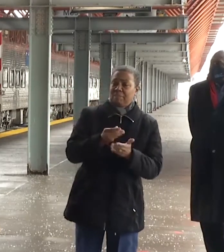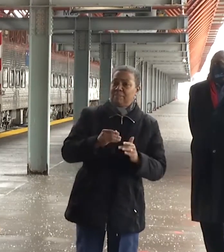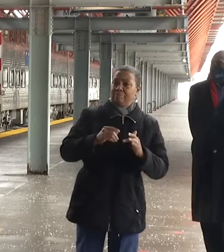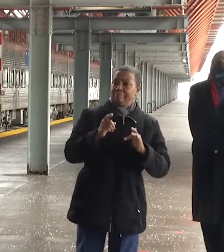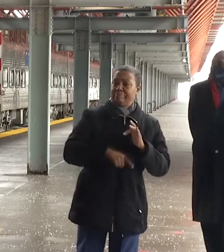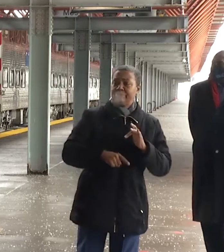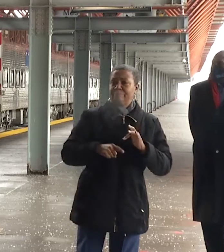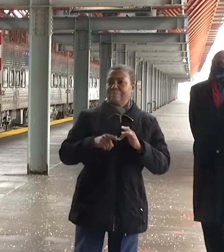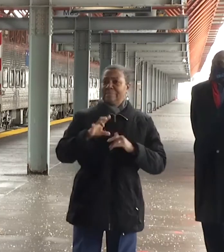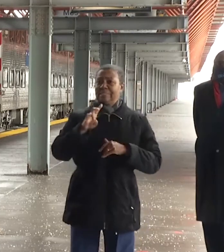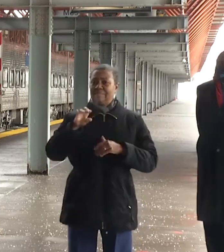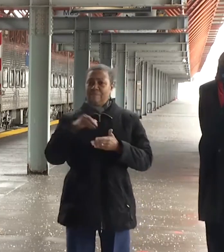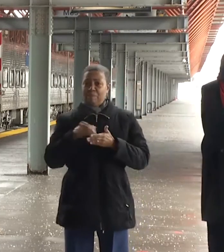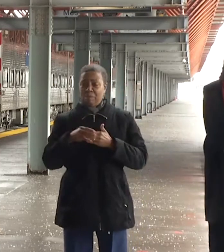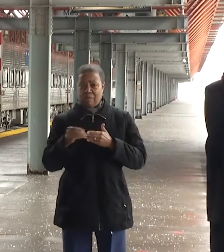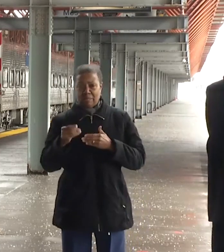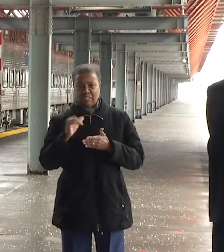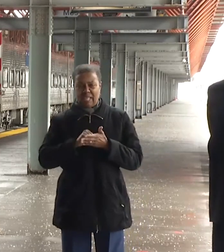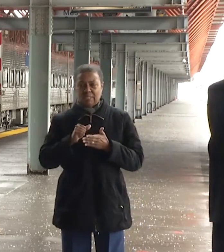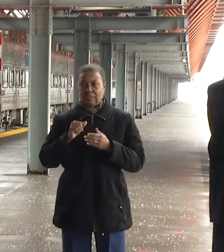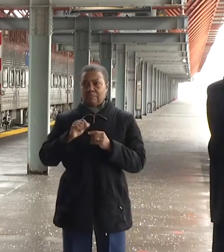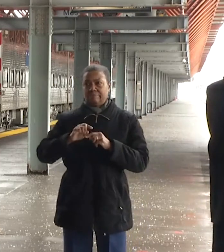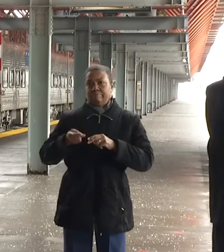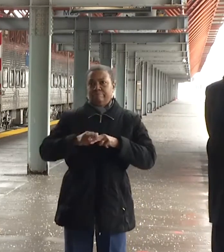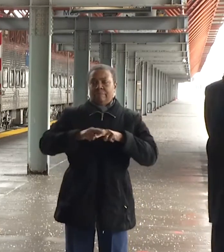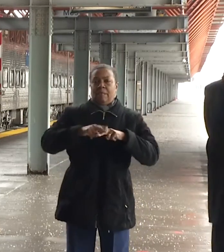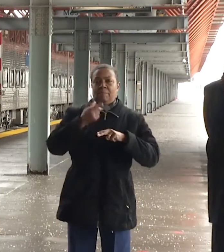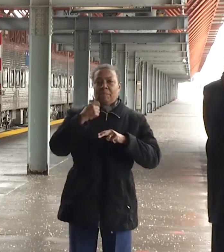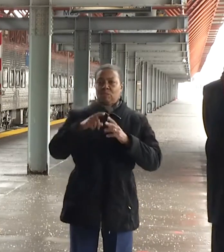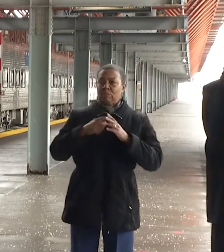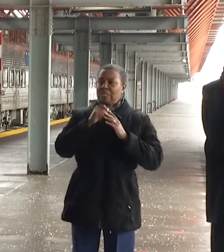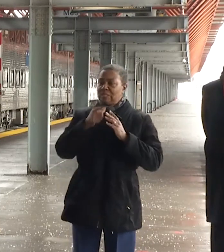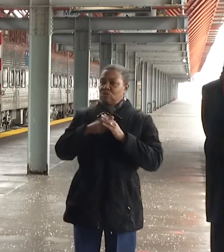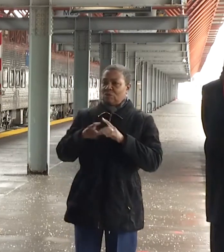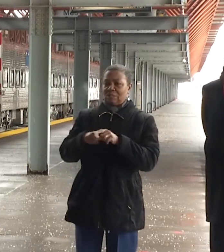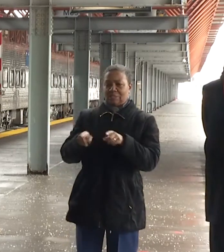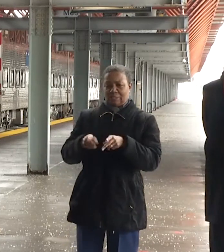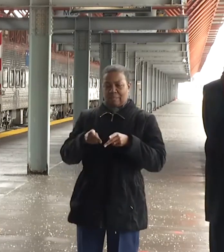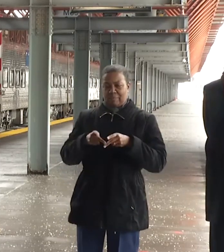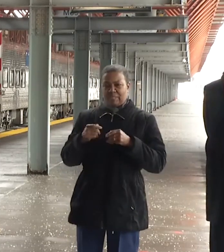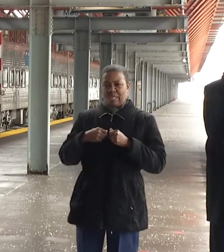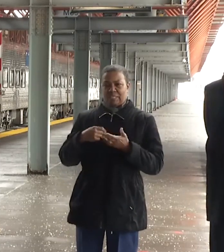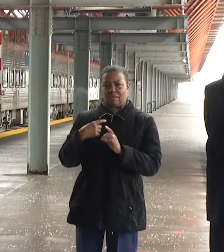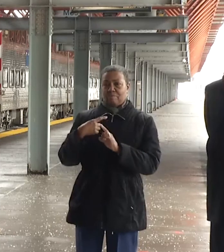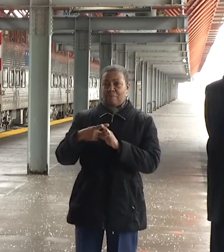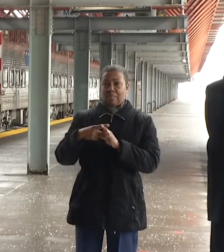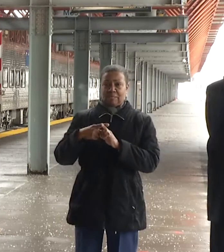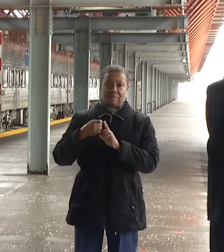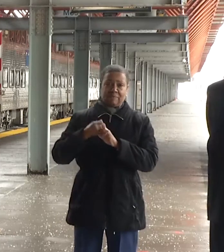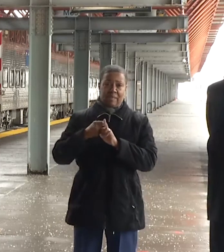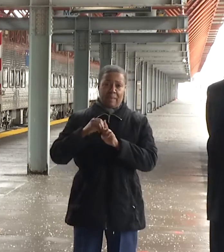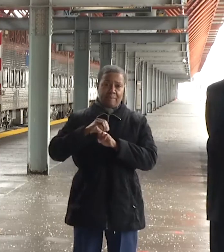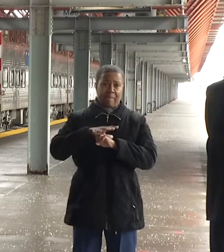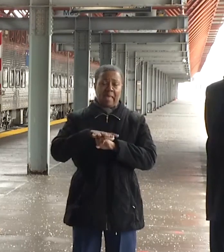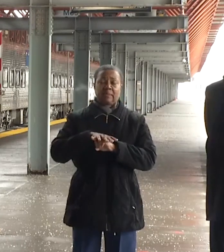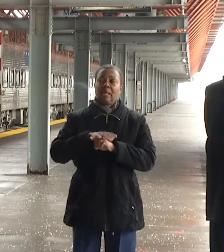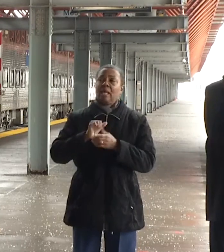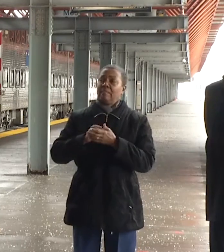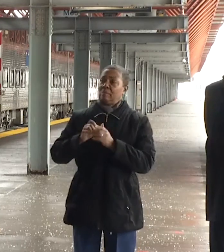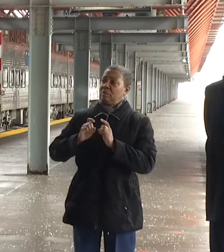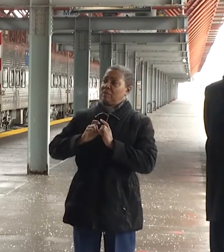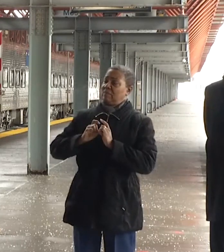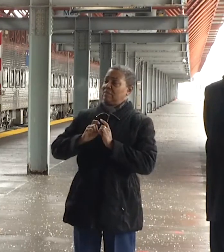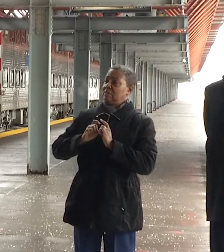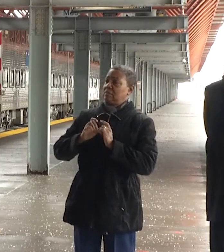hole actually is growing because of the fact that we're not starting as high as we wanted to last year. So it has a very positive impact, and it's going to allow us to do a lot